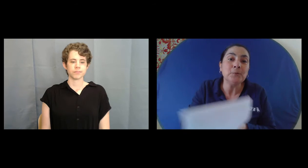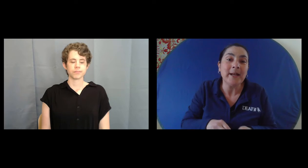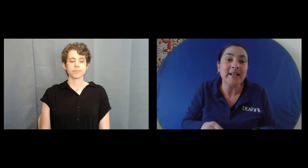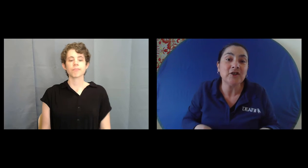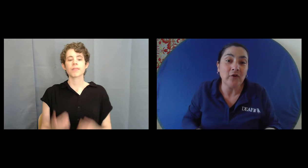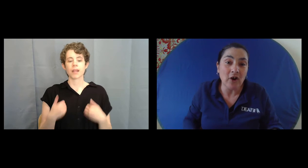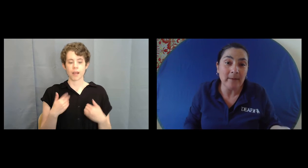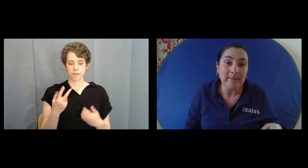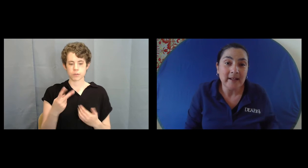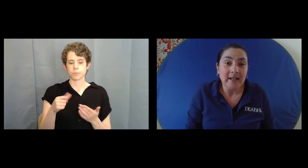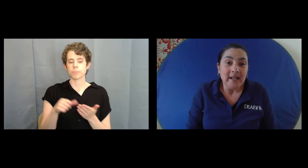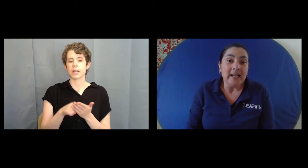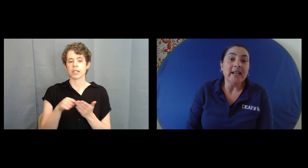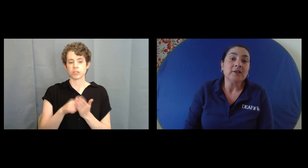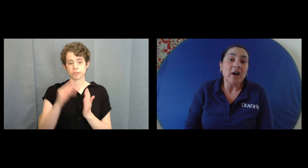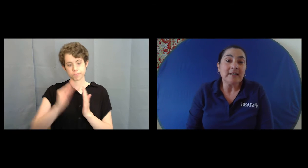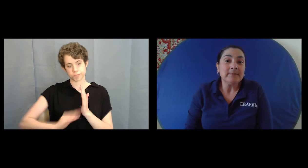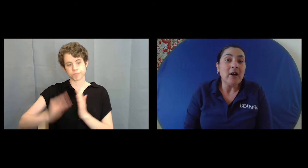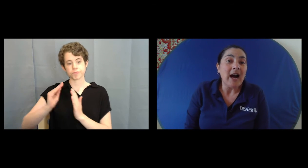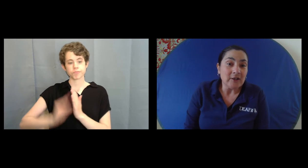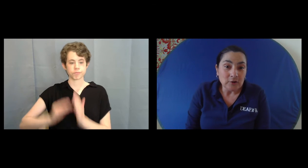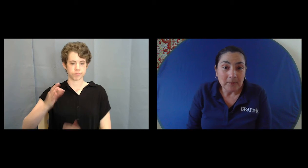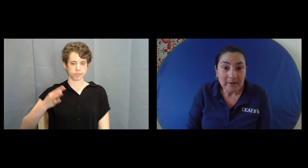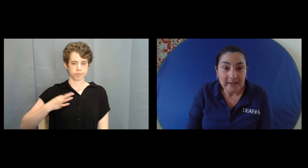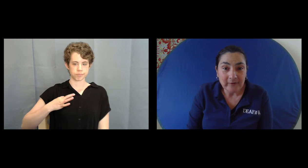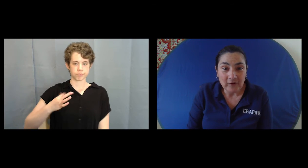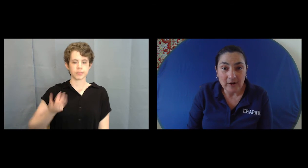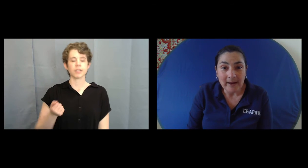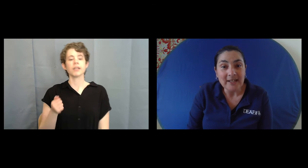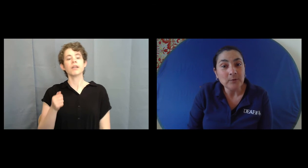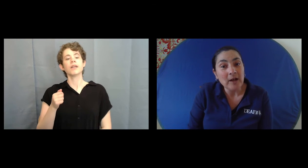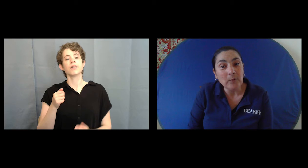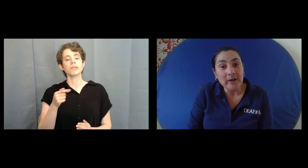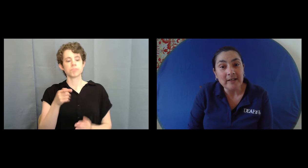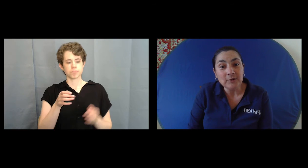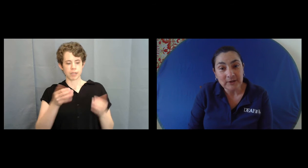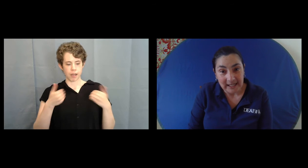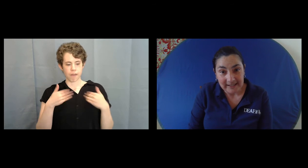This two-page form, it talks about how to complete the form